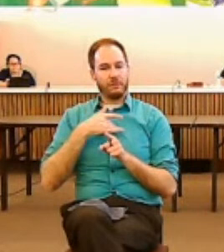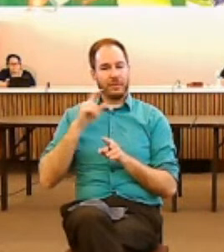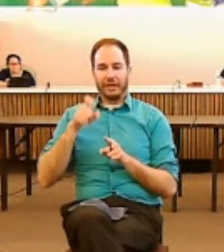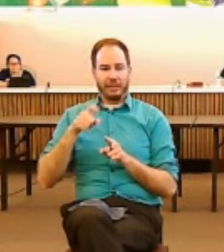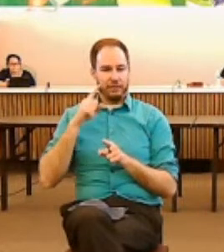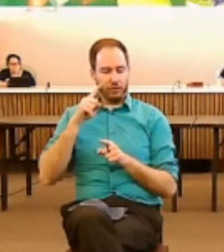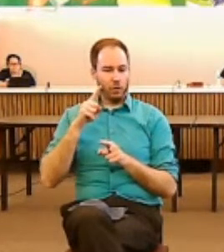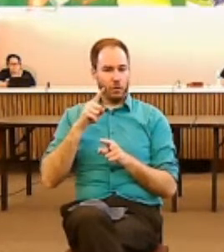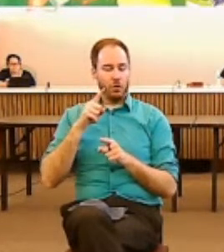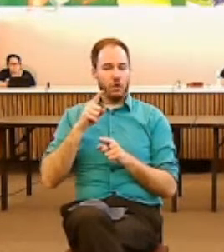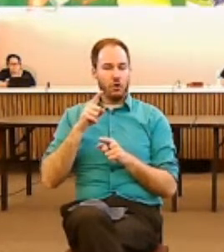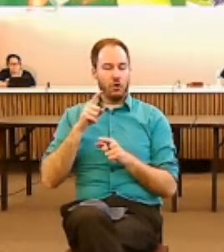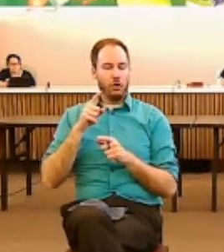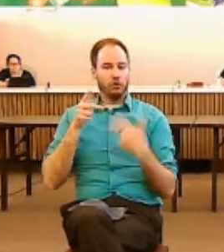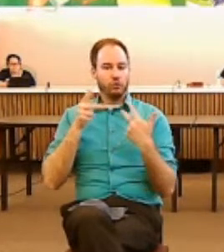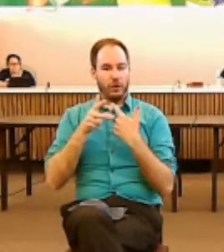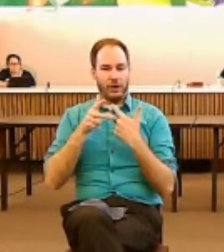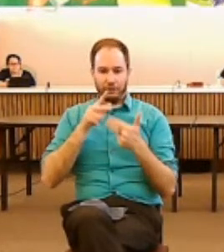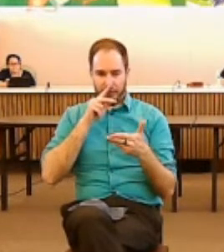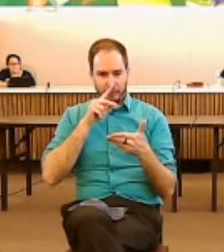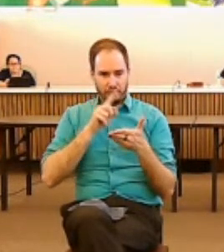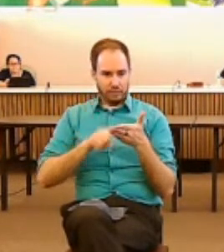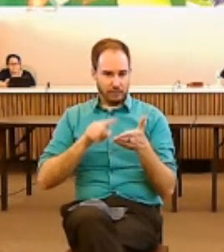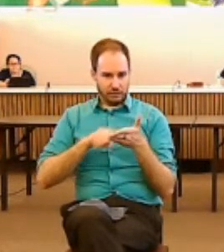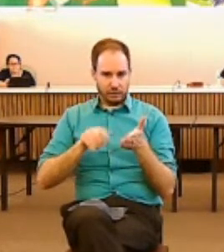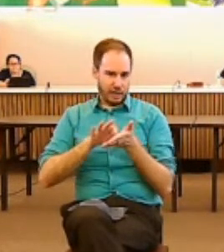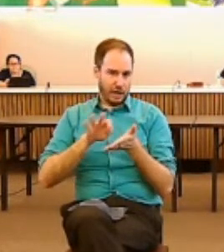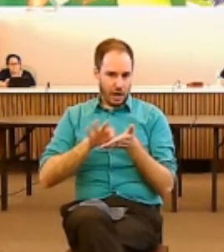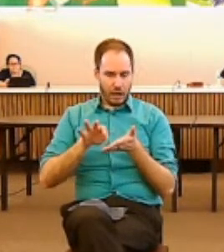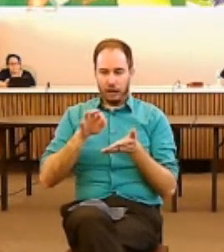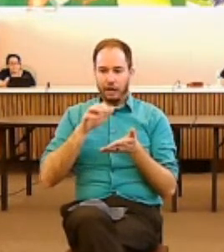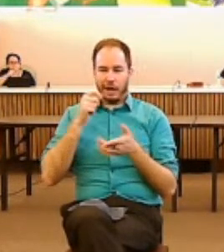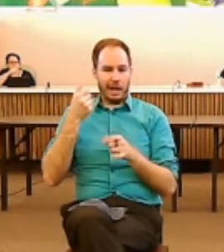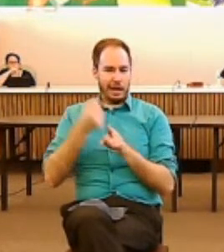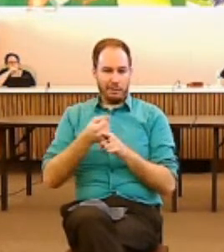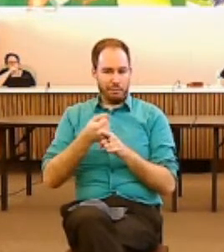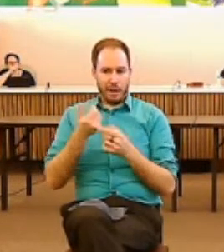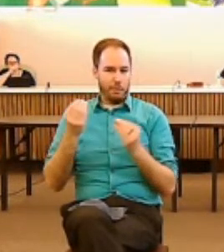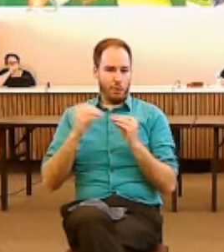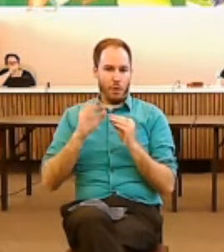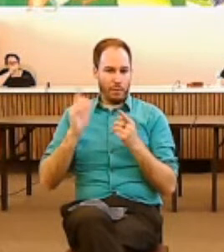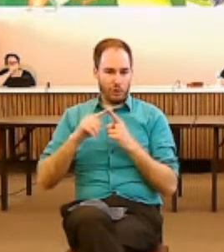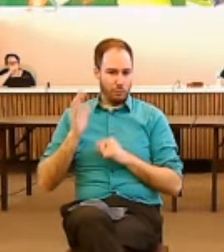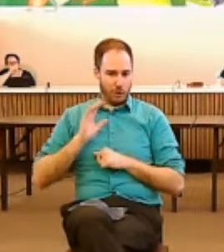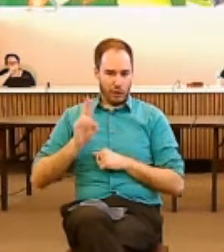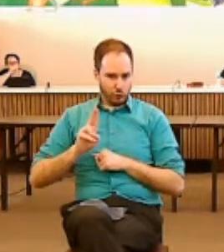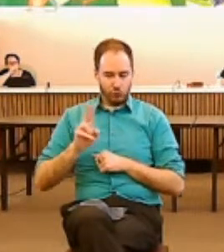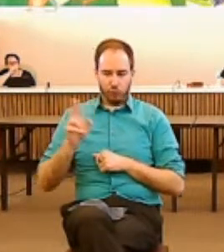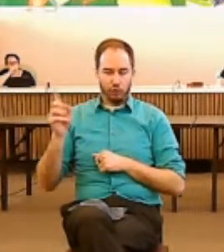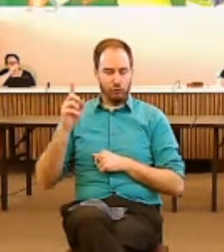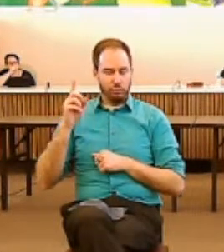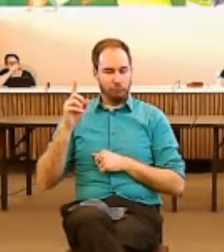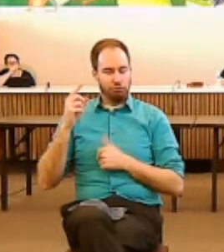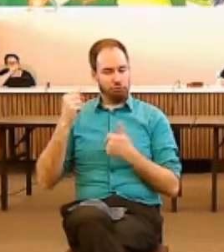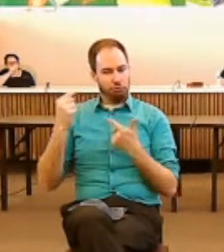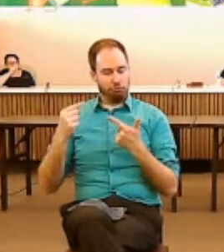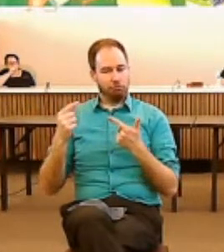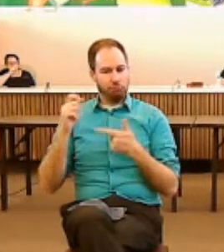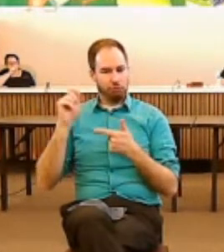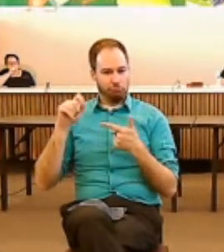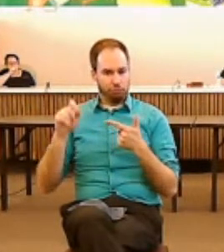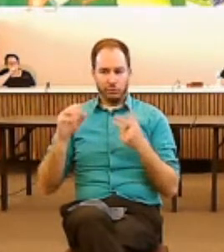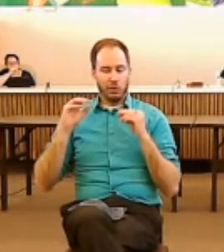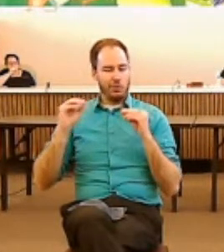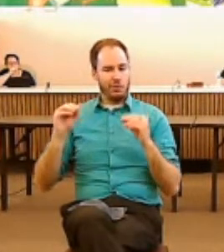traffic study. They did not consider this to be an impact any greater than the prior use. So they had